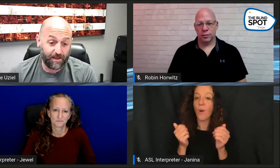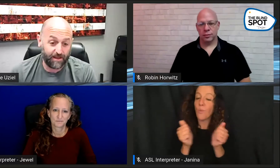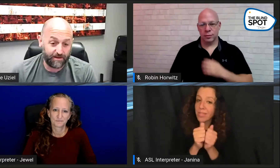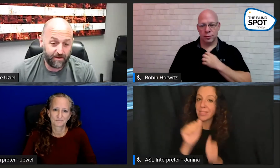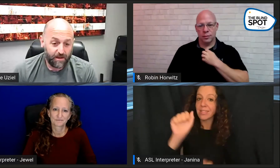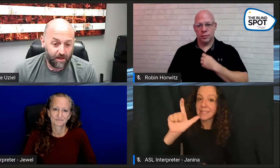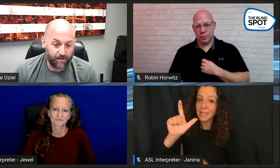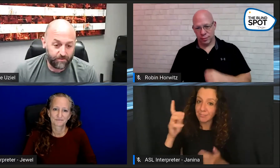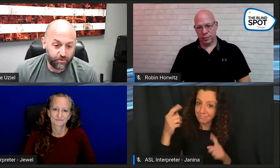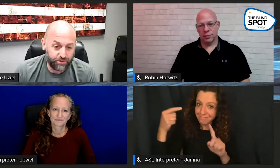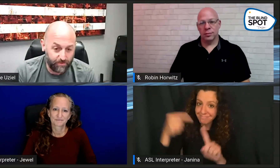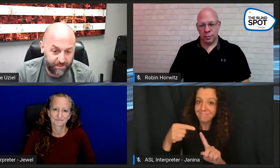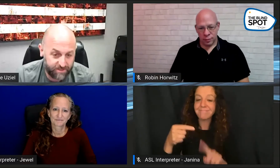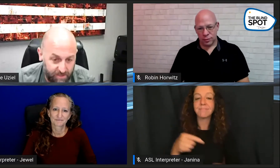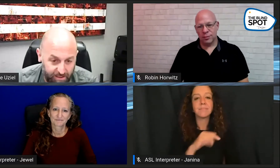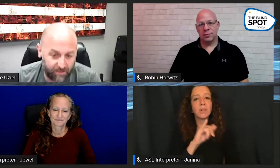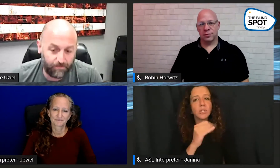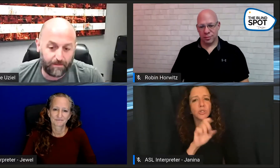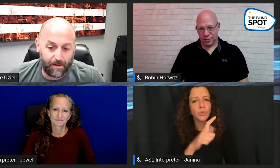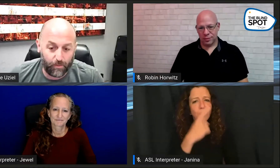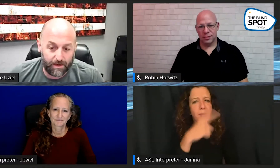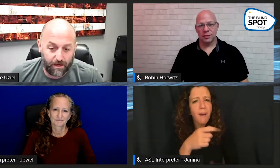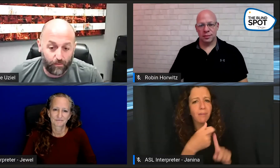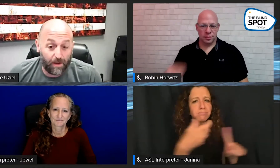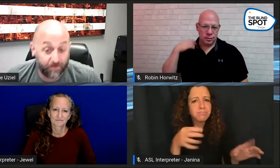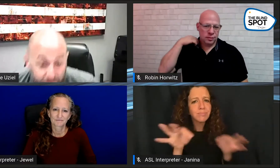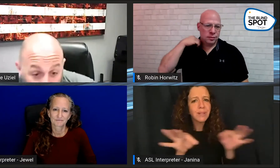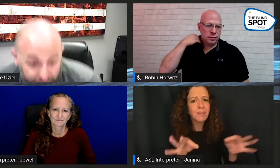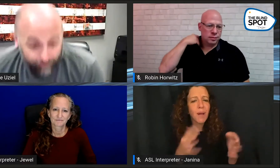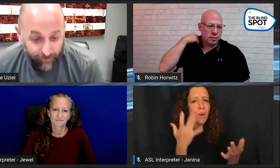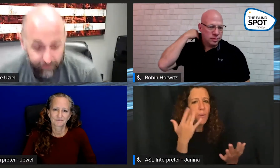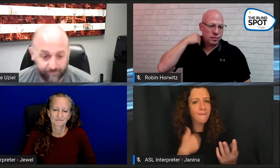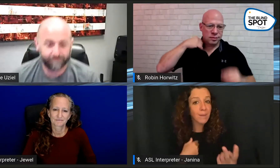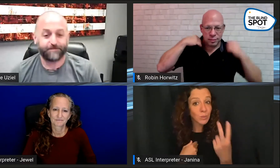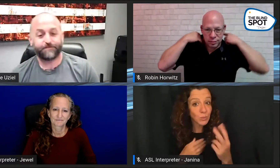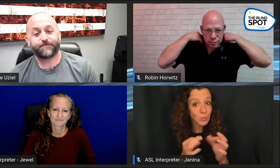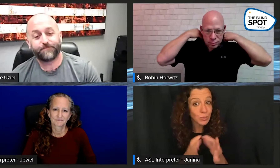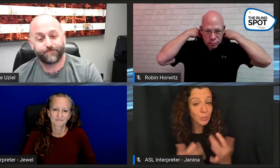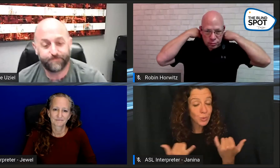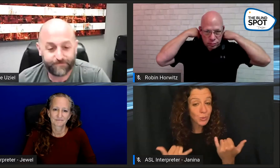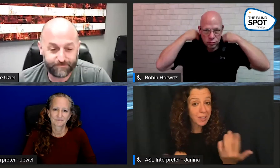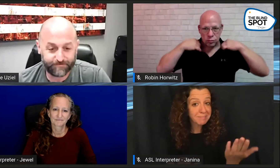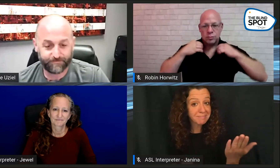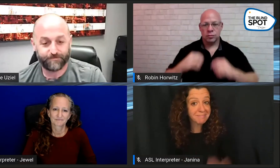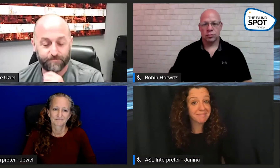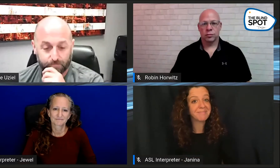ASL. And Jewel, do you mind just talking a little bit about why there's two interpreters?